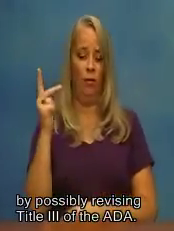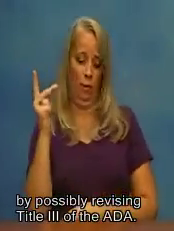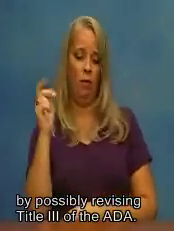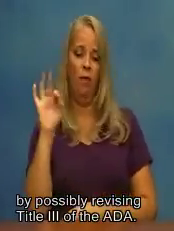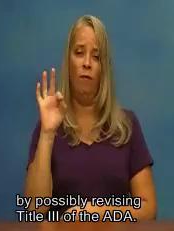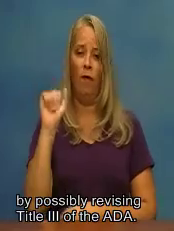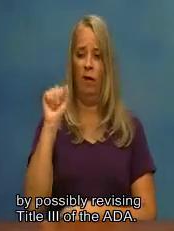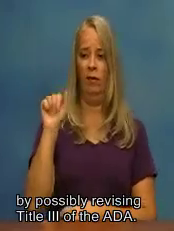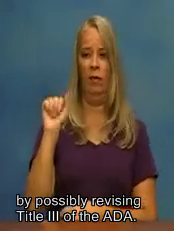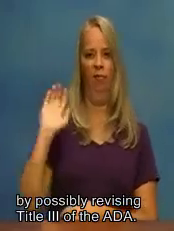ADA.